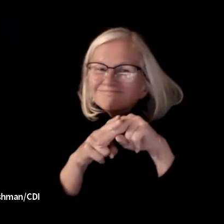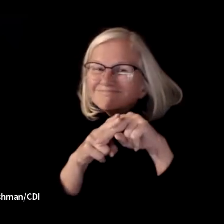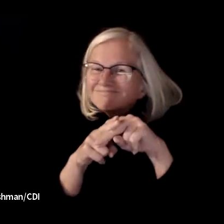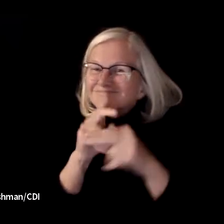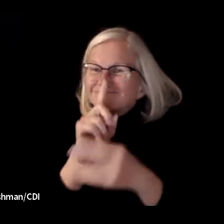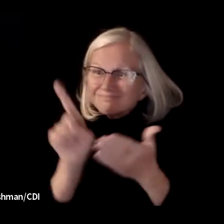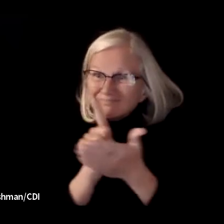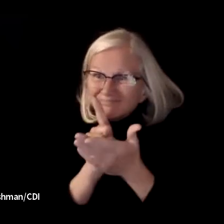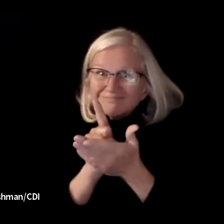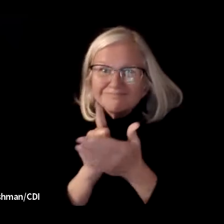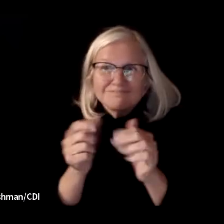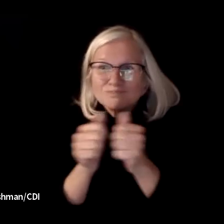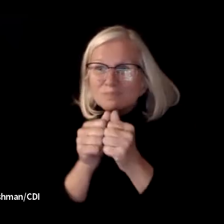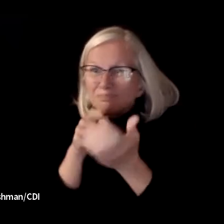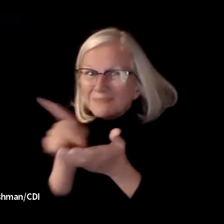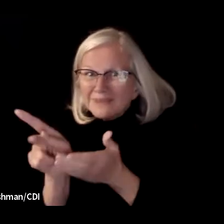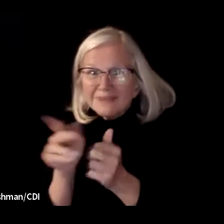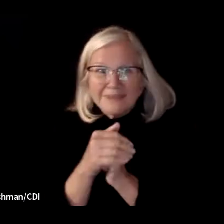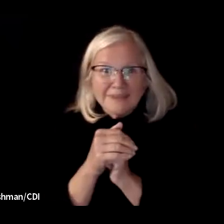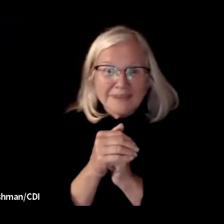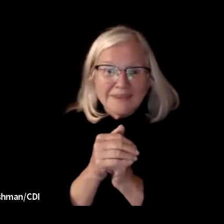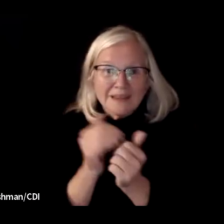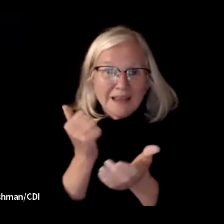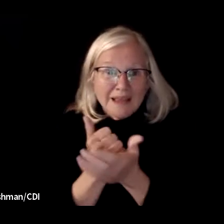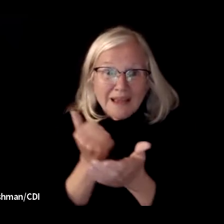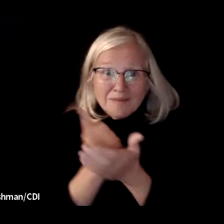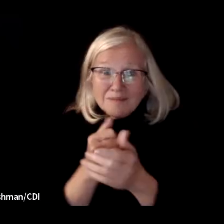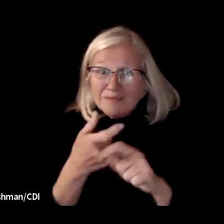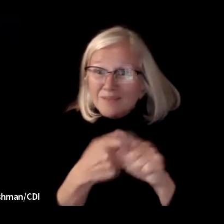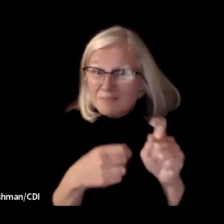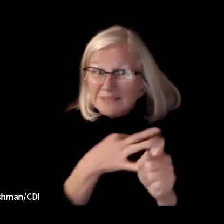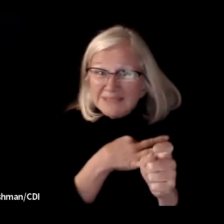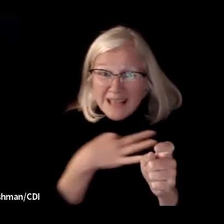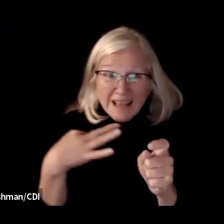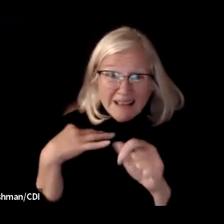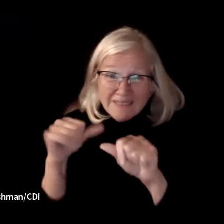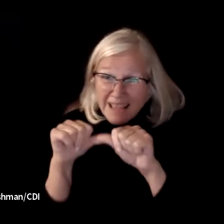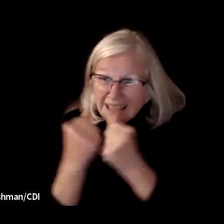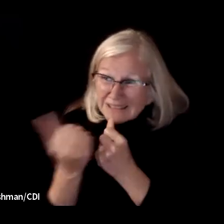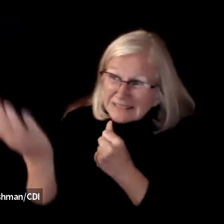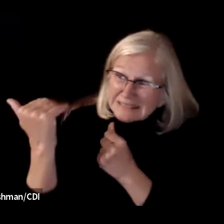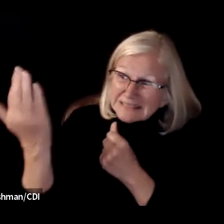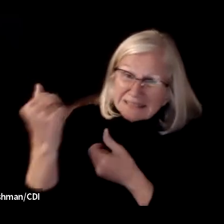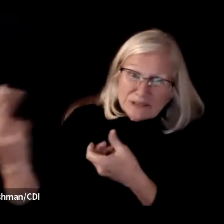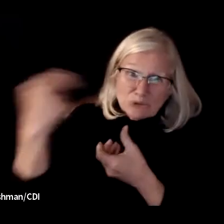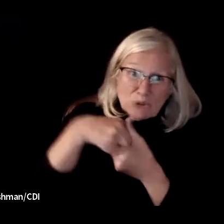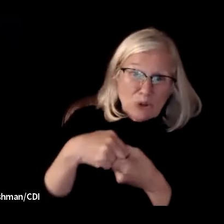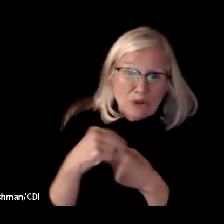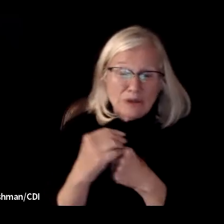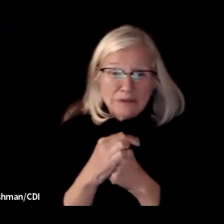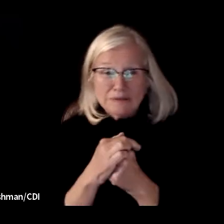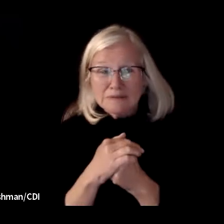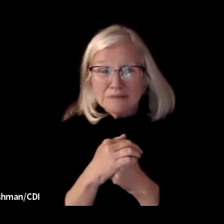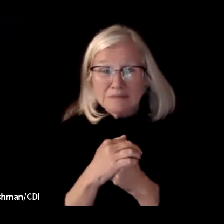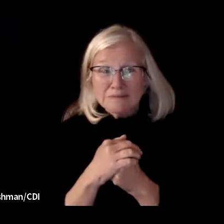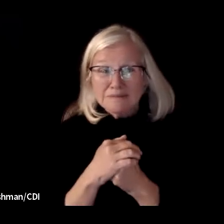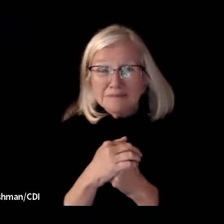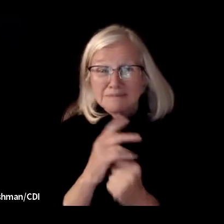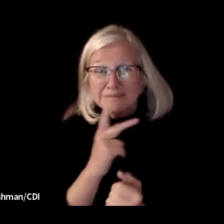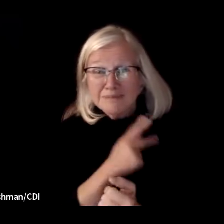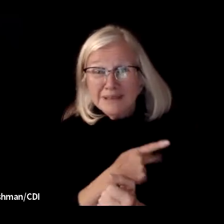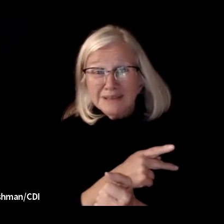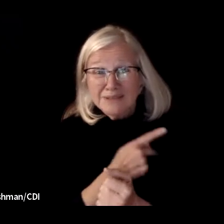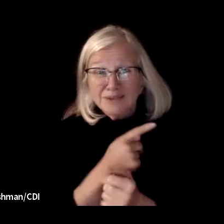from staffing agencies. We've also created fast-track treatment areas. We're directing patients to alternate locations for things like